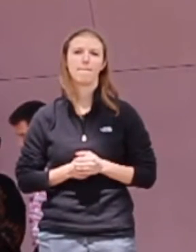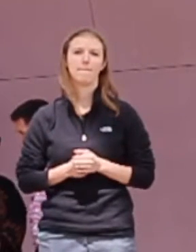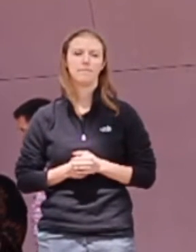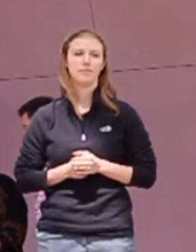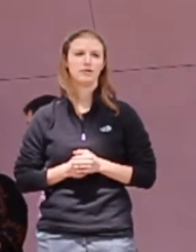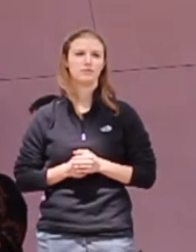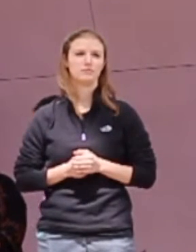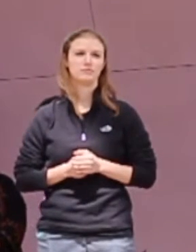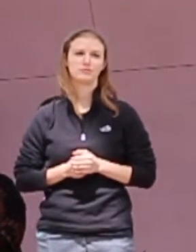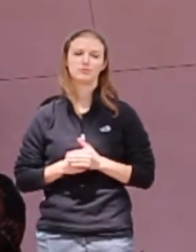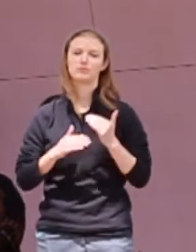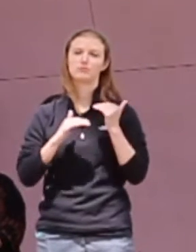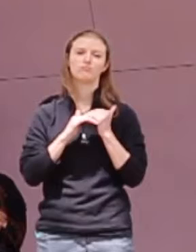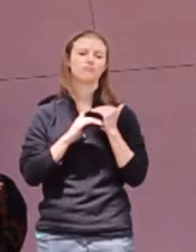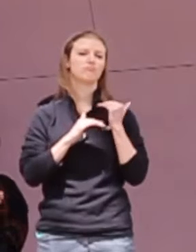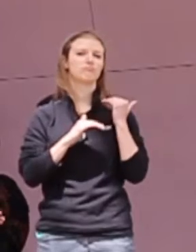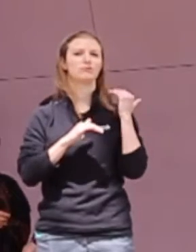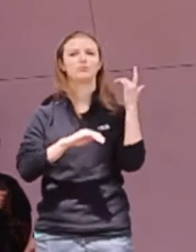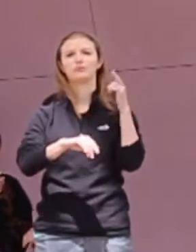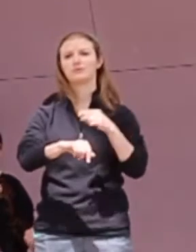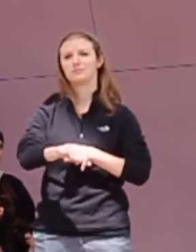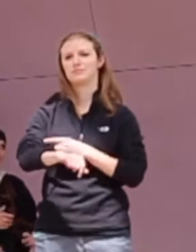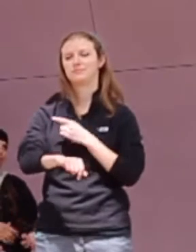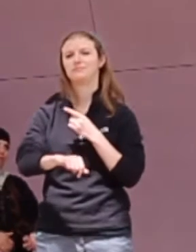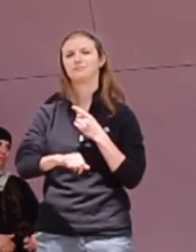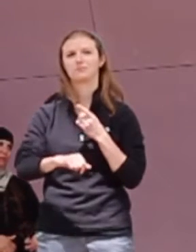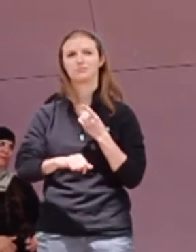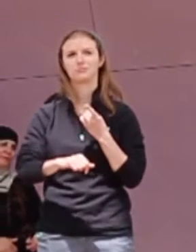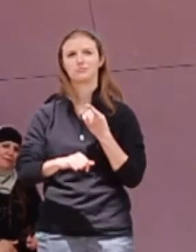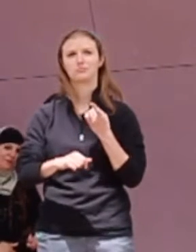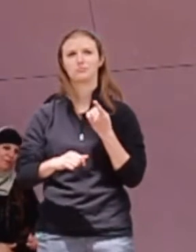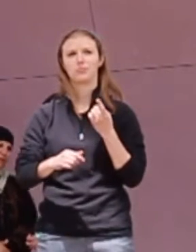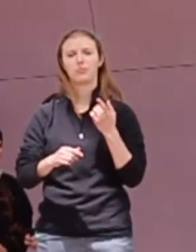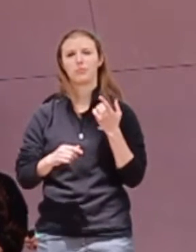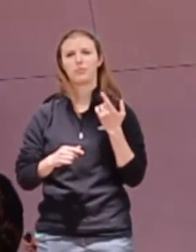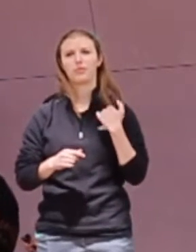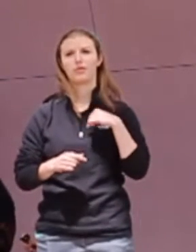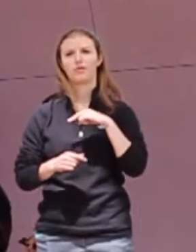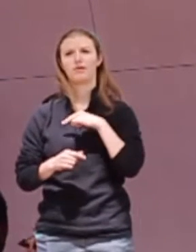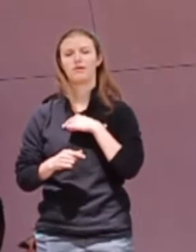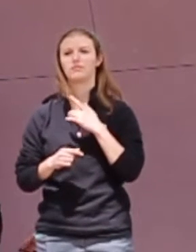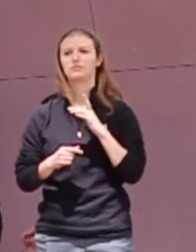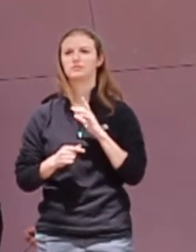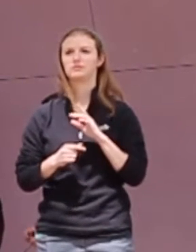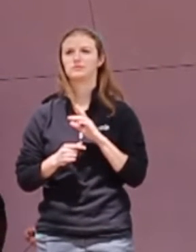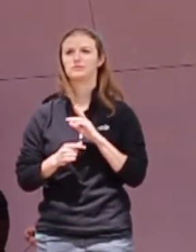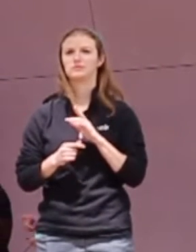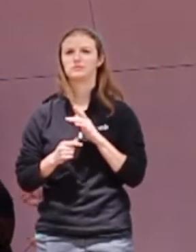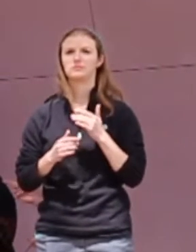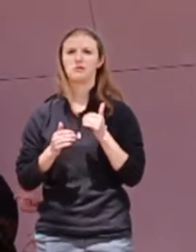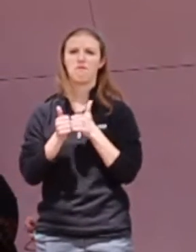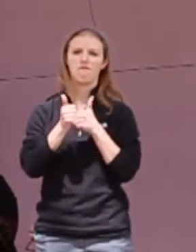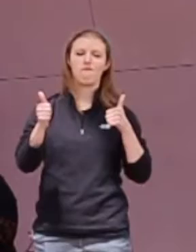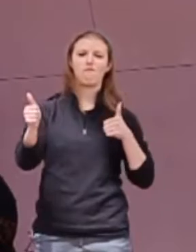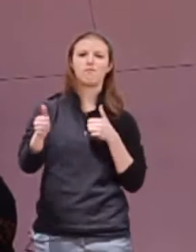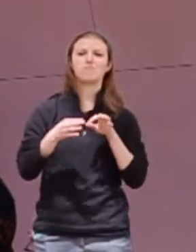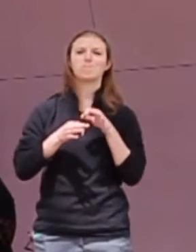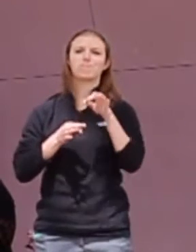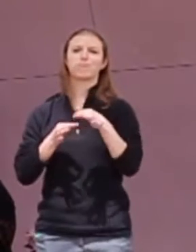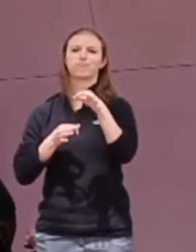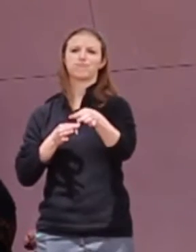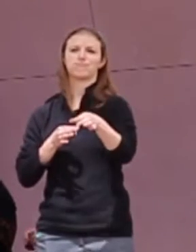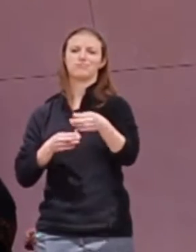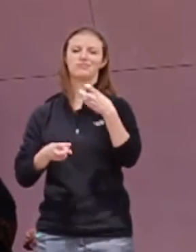For far too long, we have deferred hard and difficult choices about how